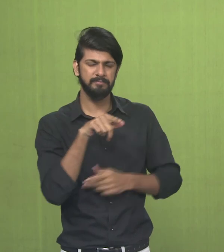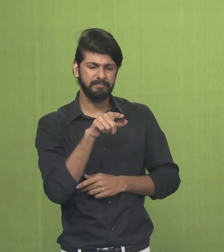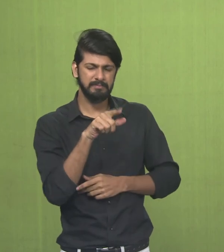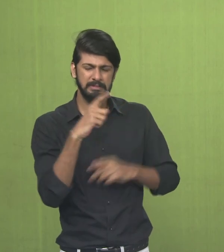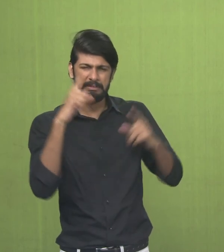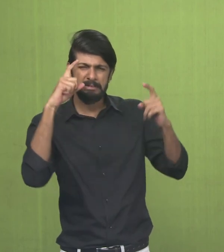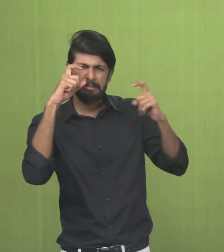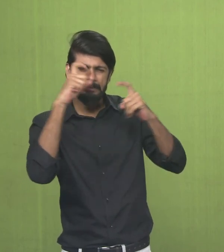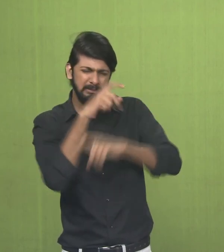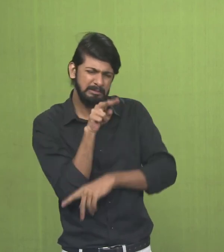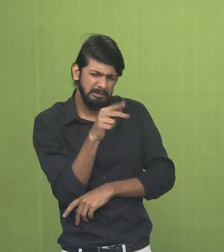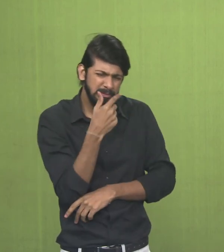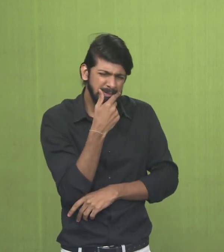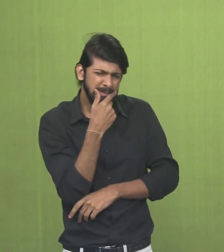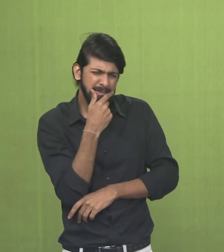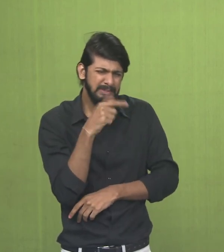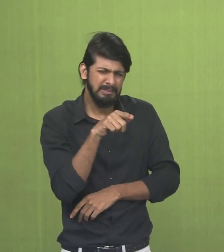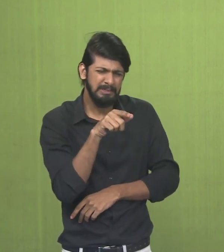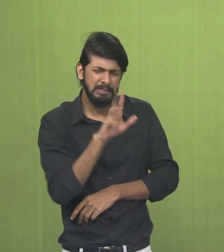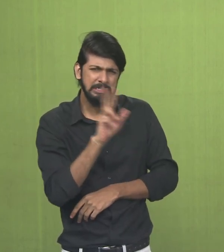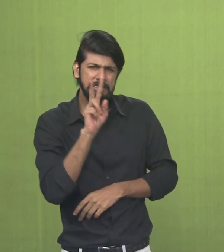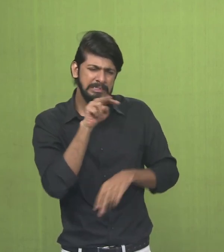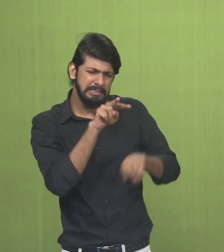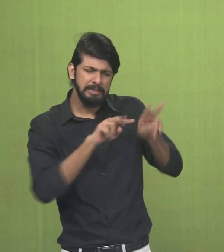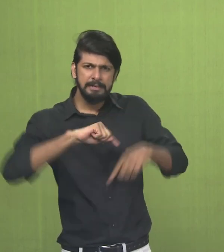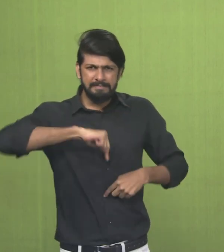delicately complex and understated.